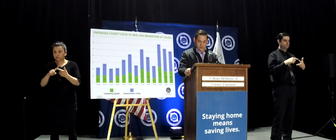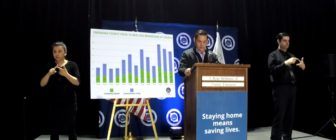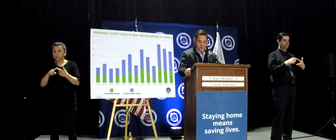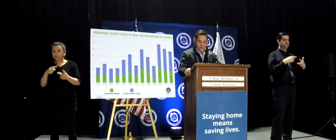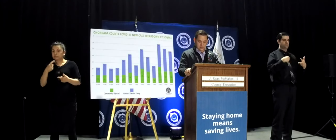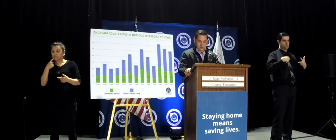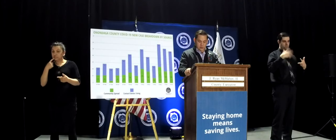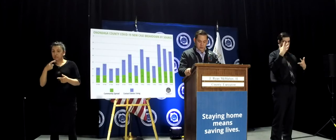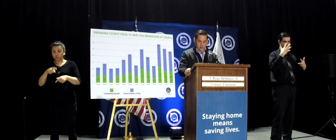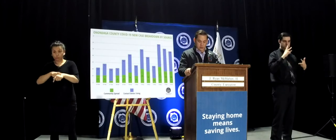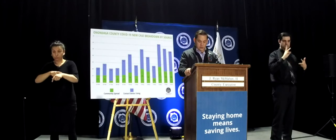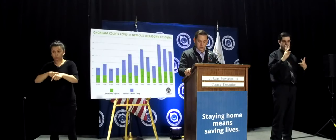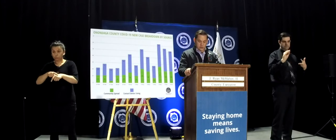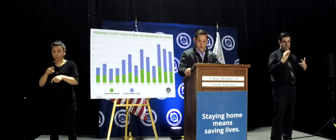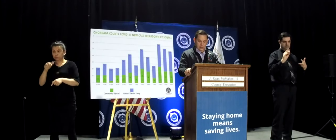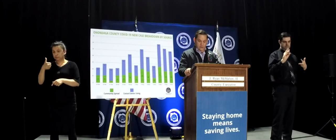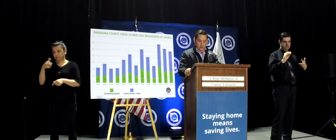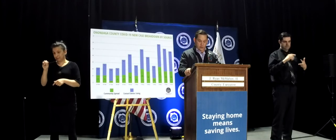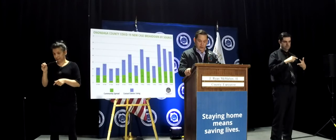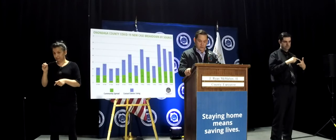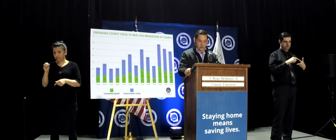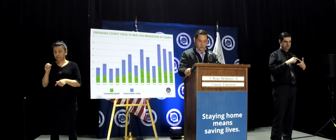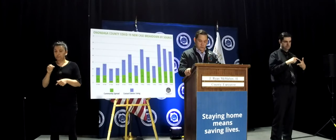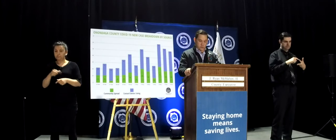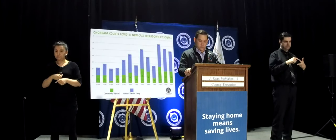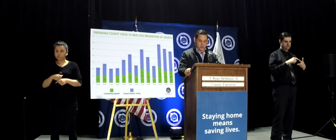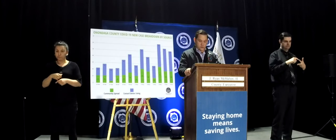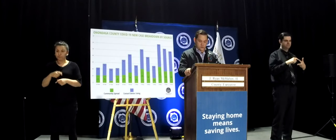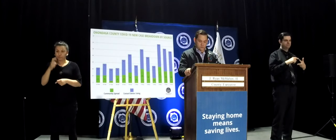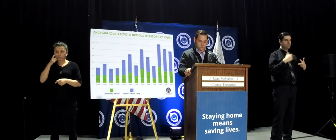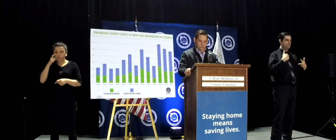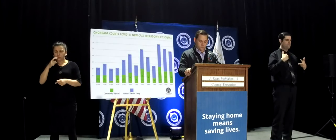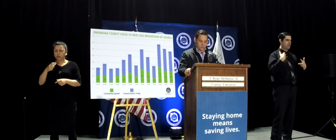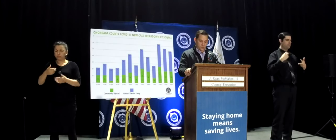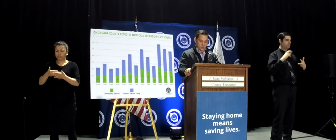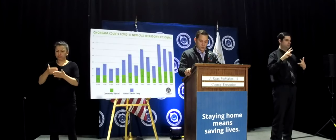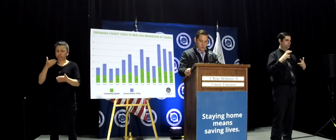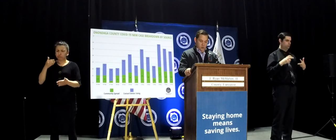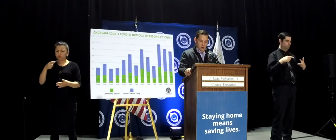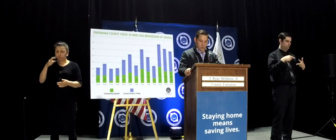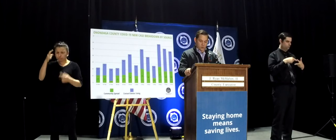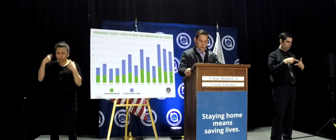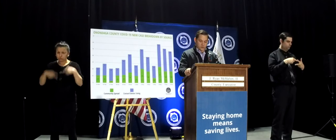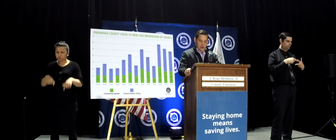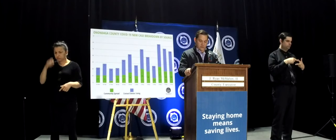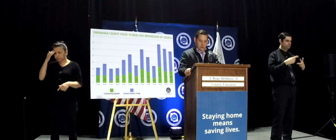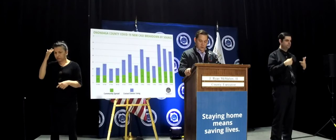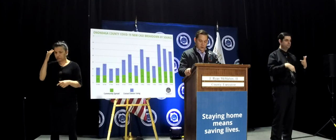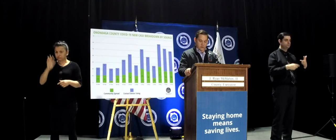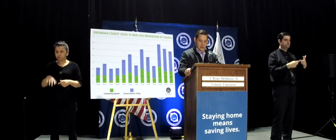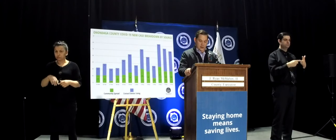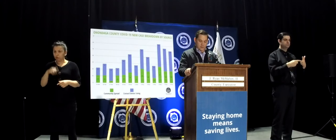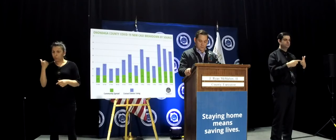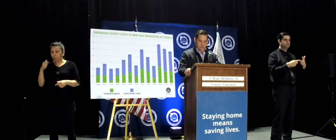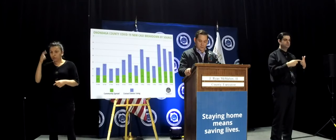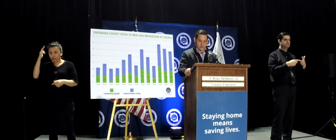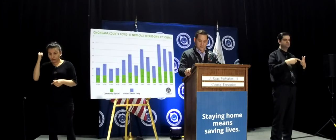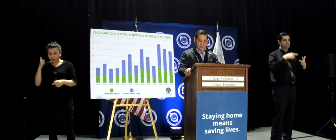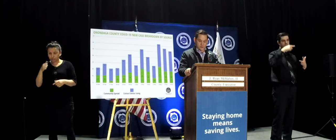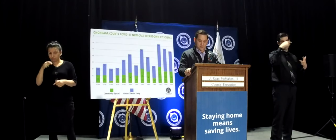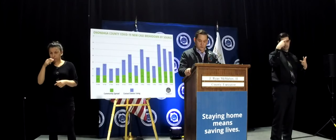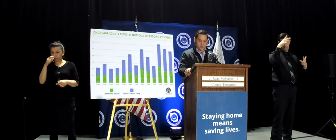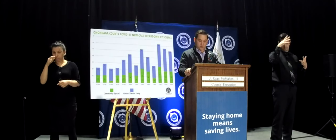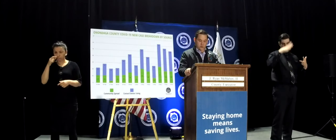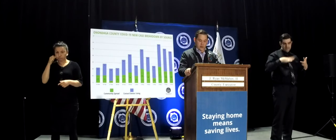her 60s. She did have underlying medical conditions. One was an African-American man in